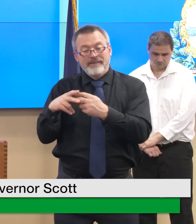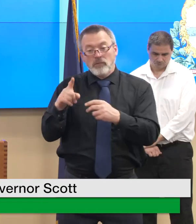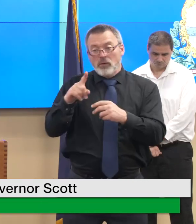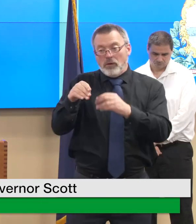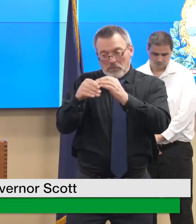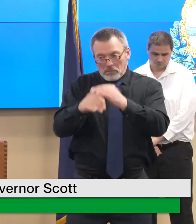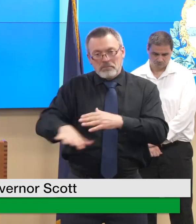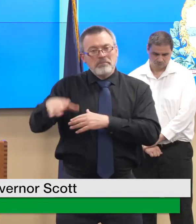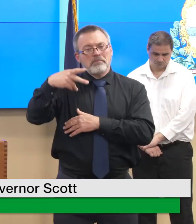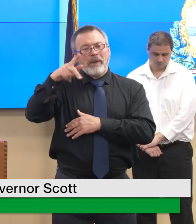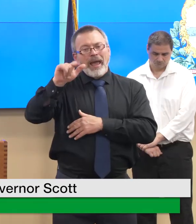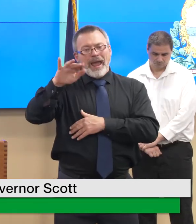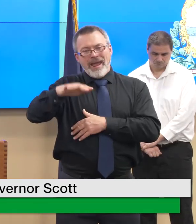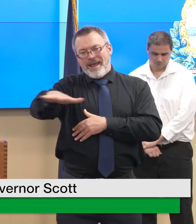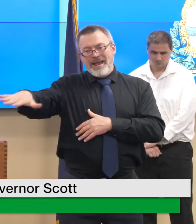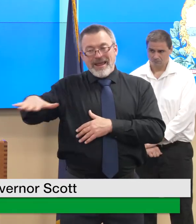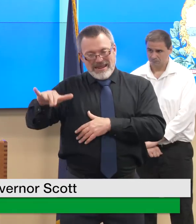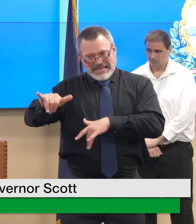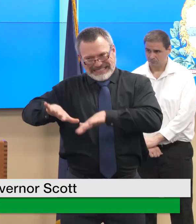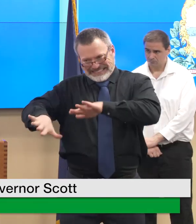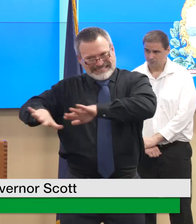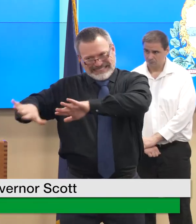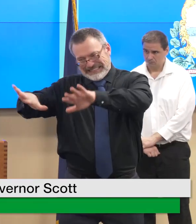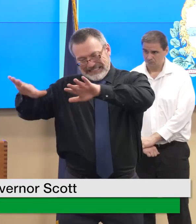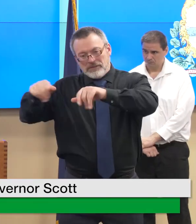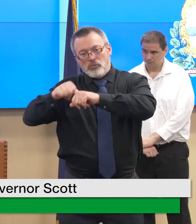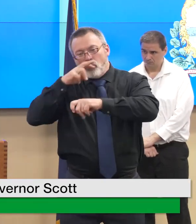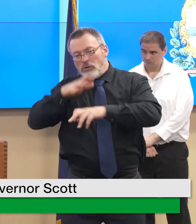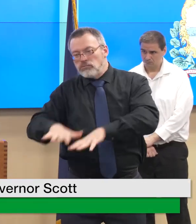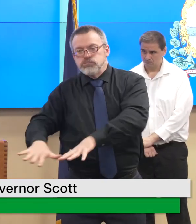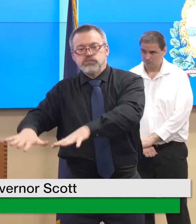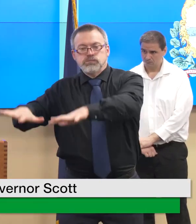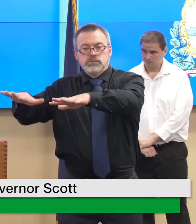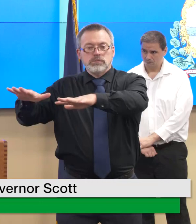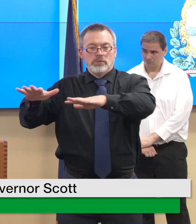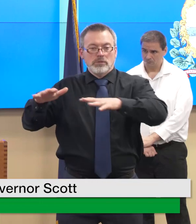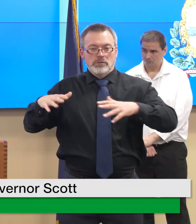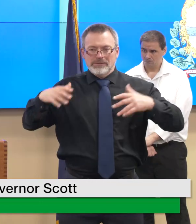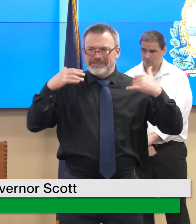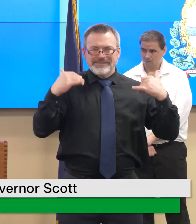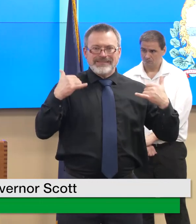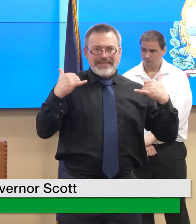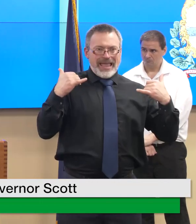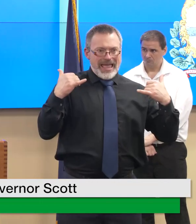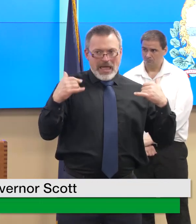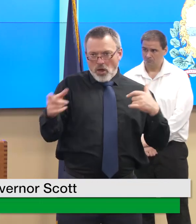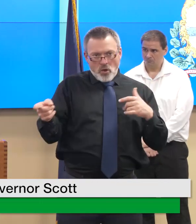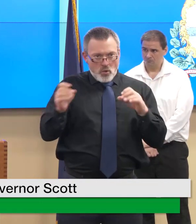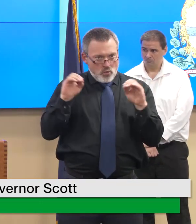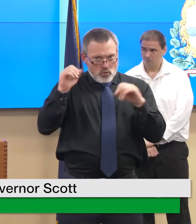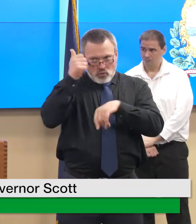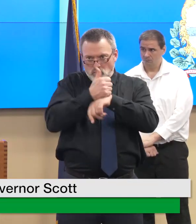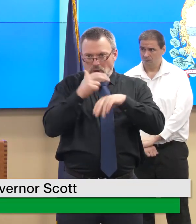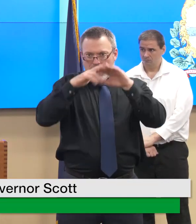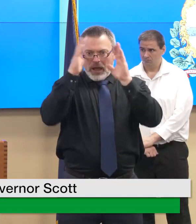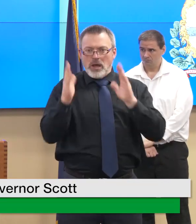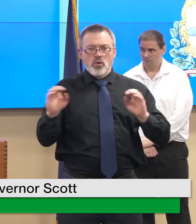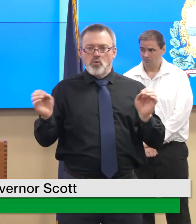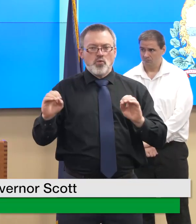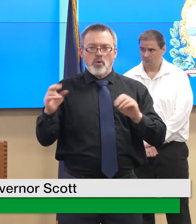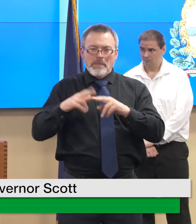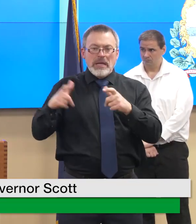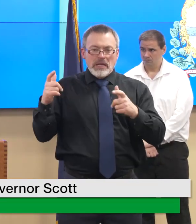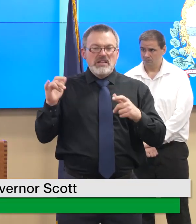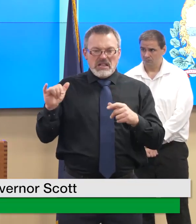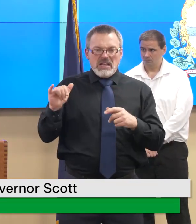and restoration, looking for places where there isn't existing development or where there are flood-impacted properties that are